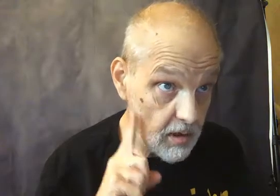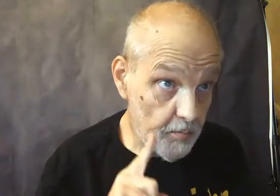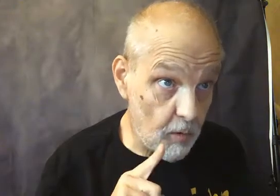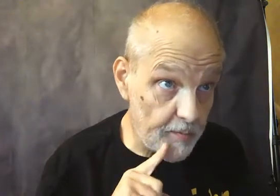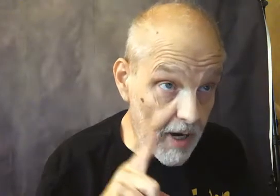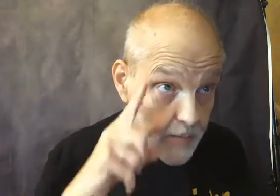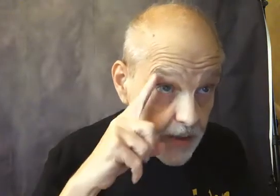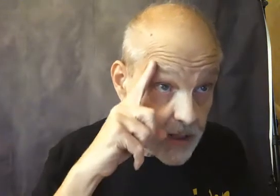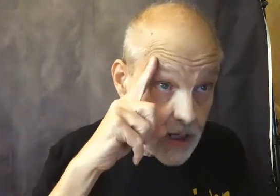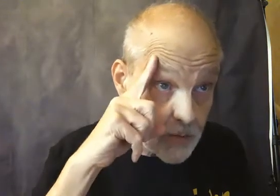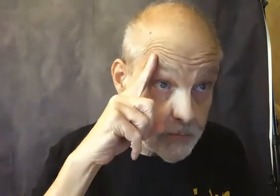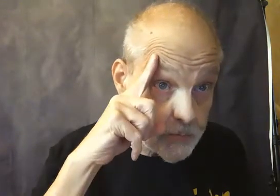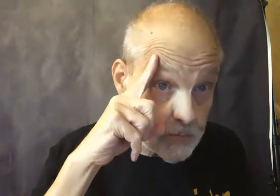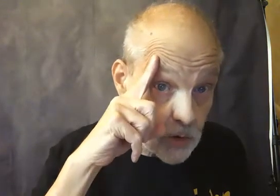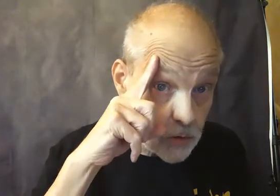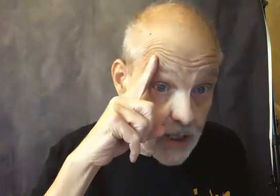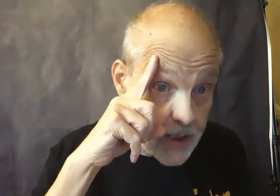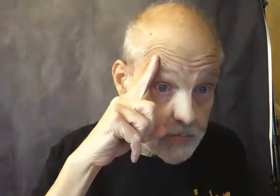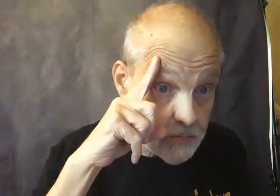But with my eyebrows up the whole time,